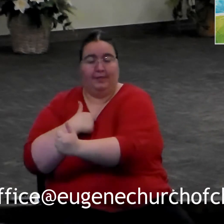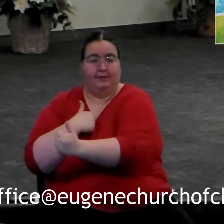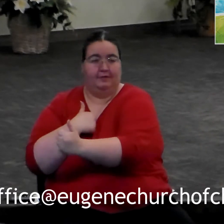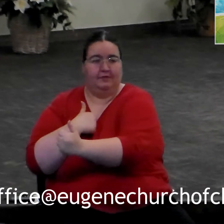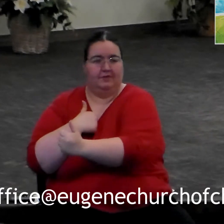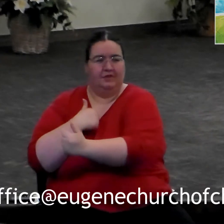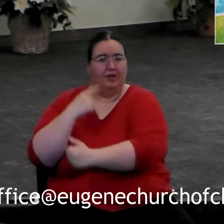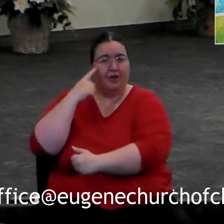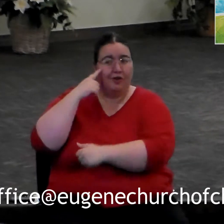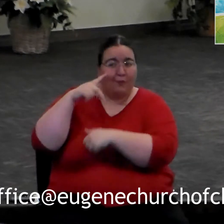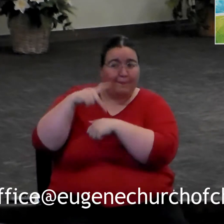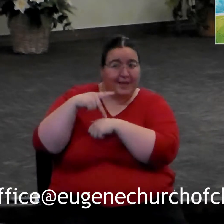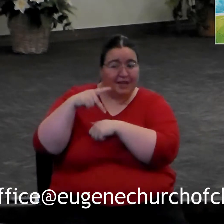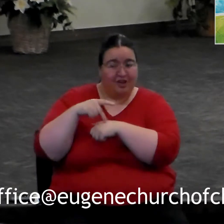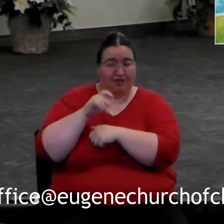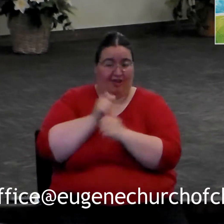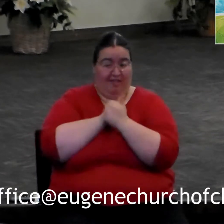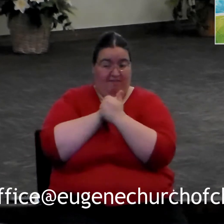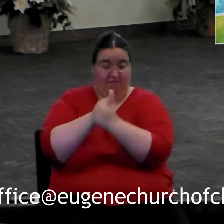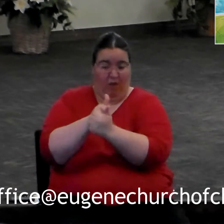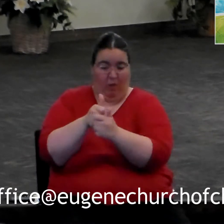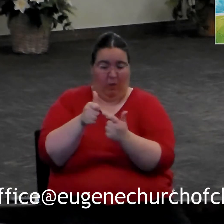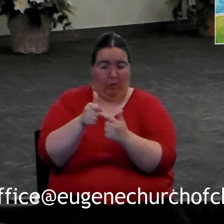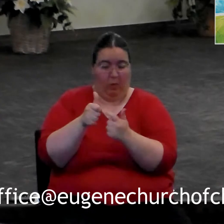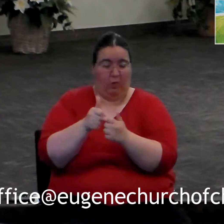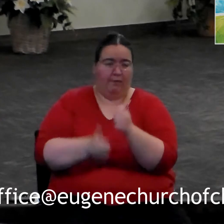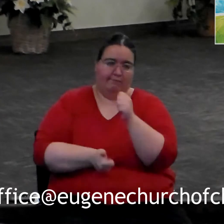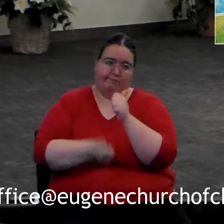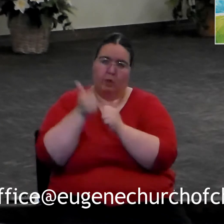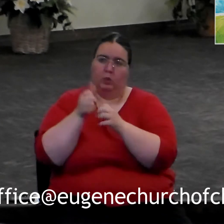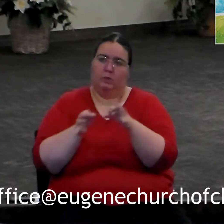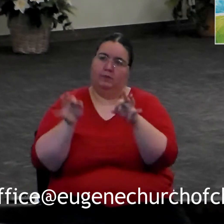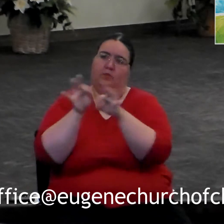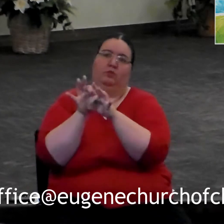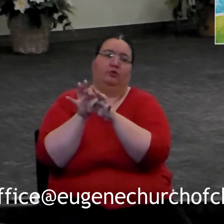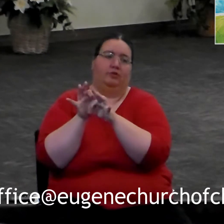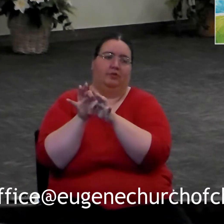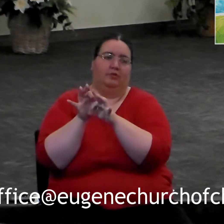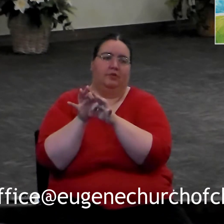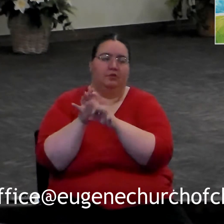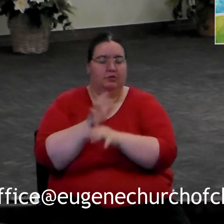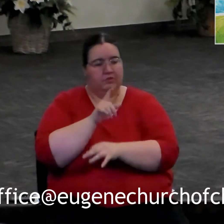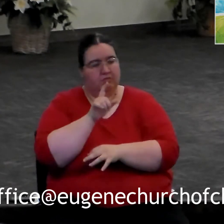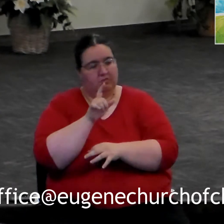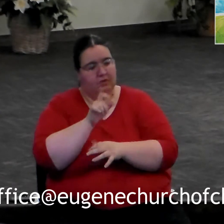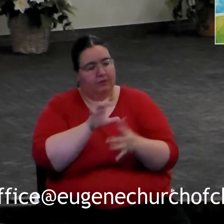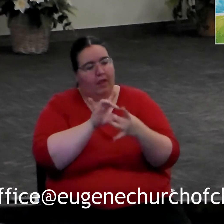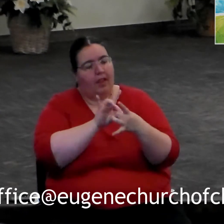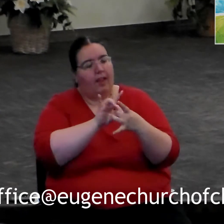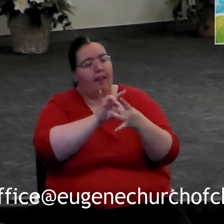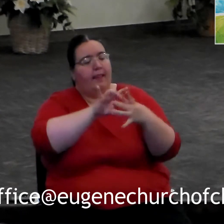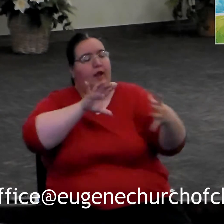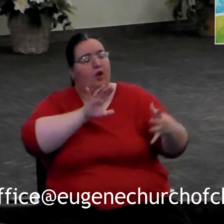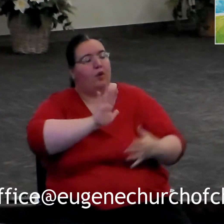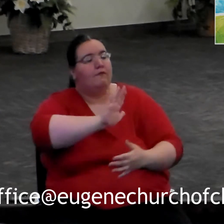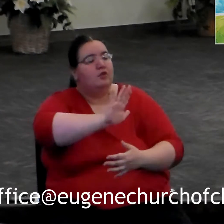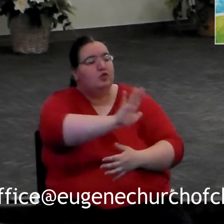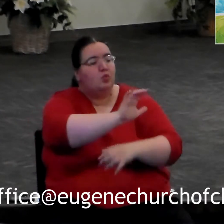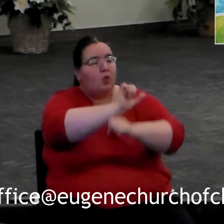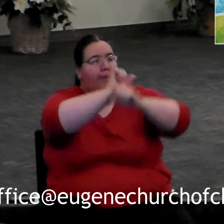You've got to let go of what you think this should be and you've got to follow. And for us, I think we have that same struggle sometimes. We think we